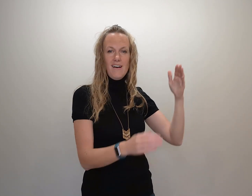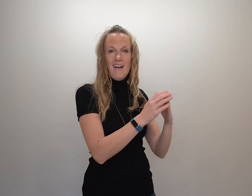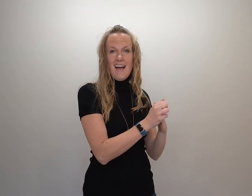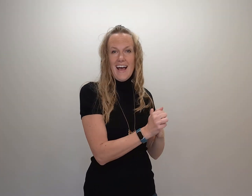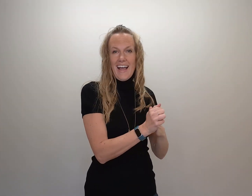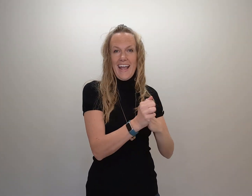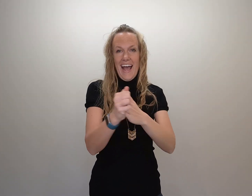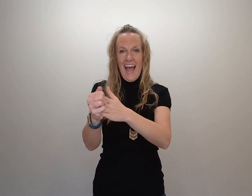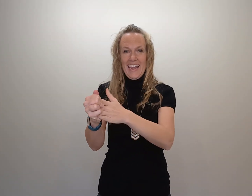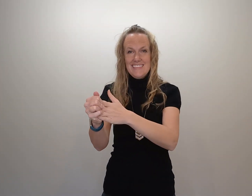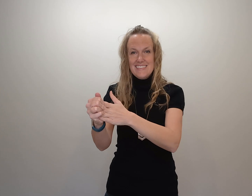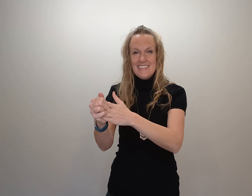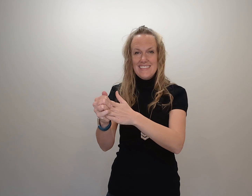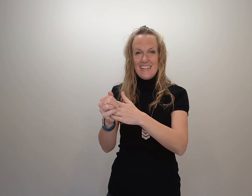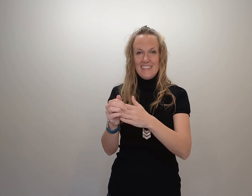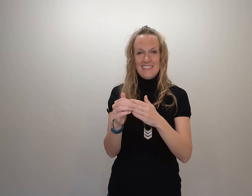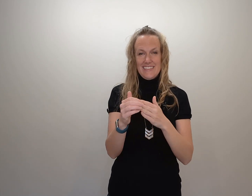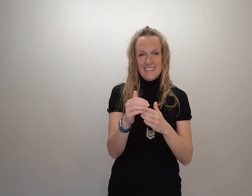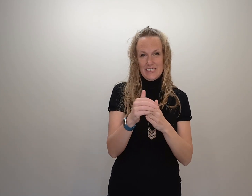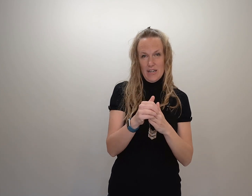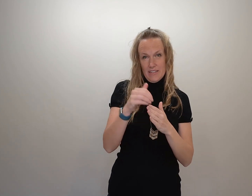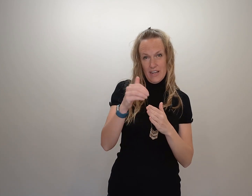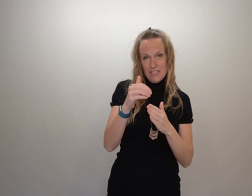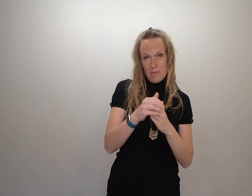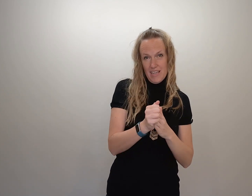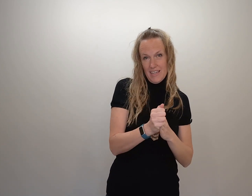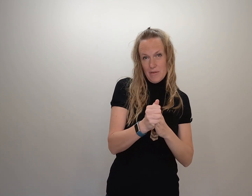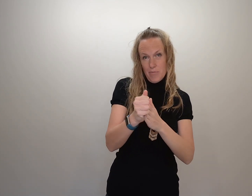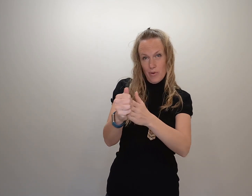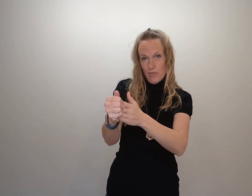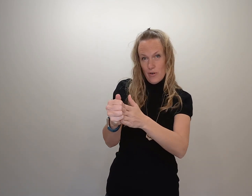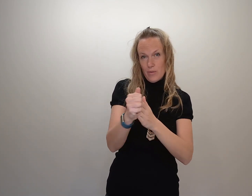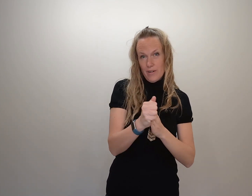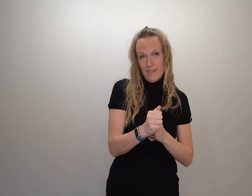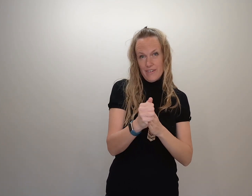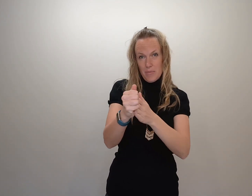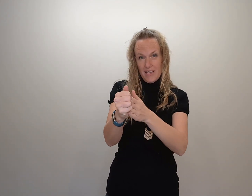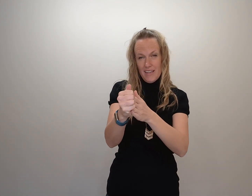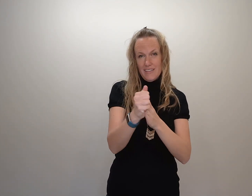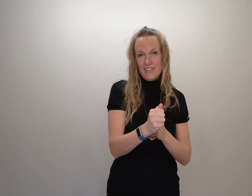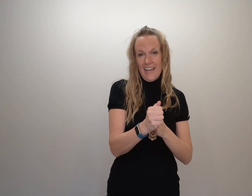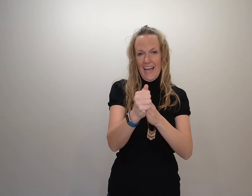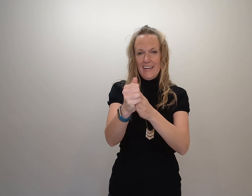while. Guides. Okay, so you're going to take your non-dominant hand and pull forward your dominant hand. You're guiding